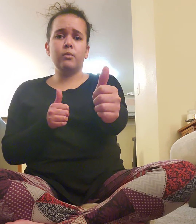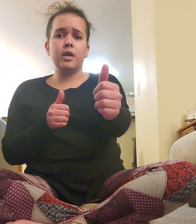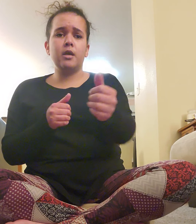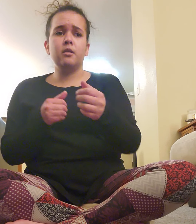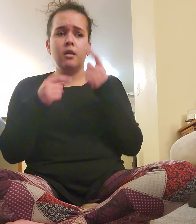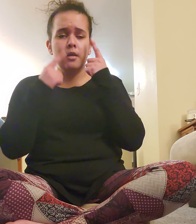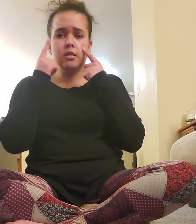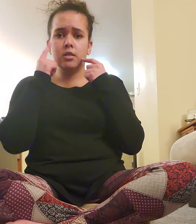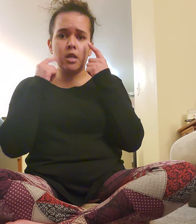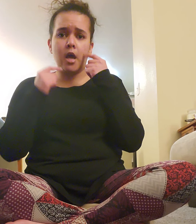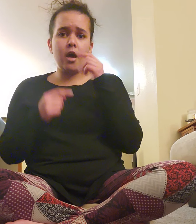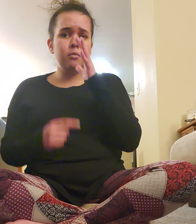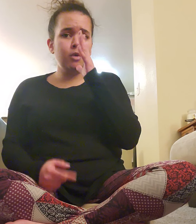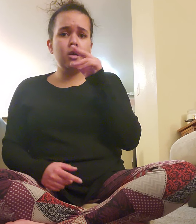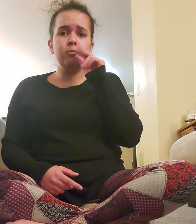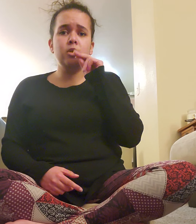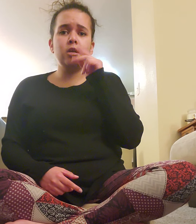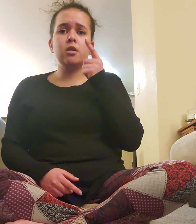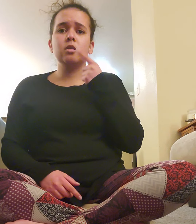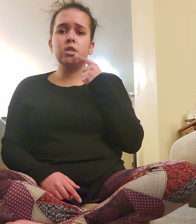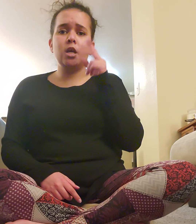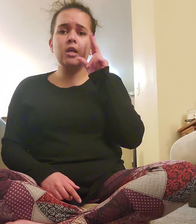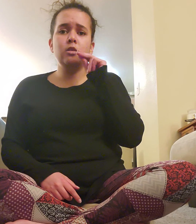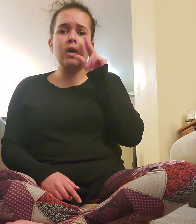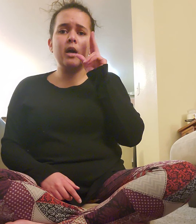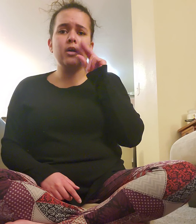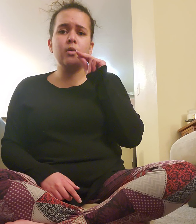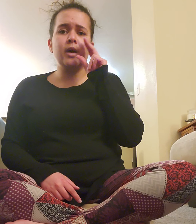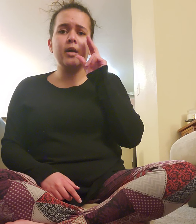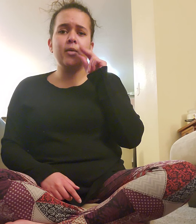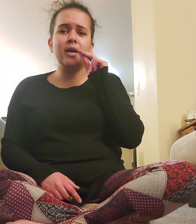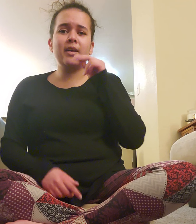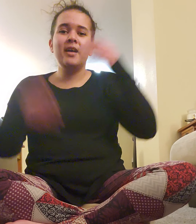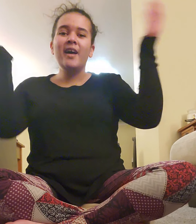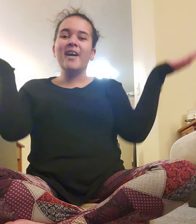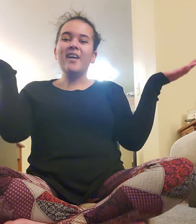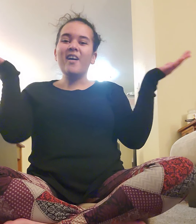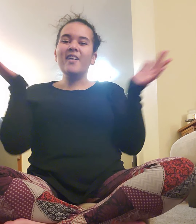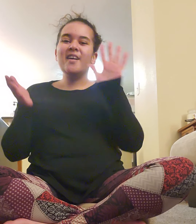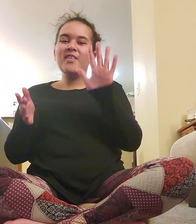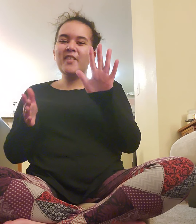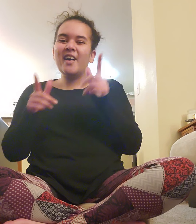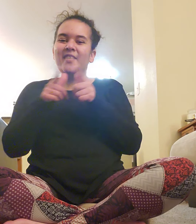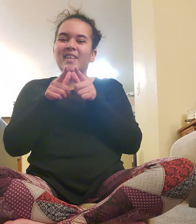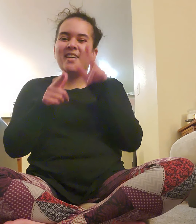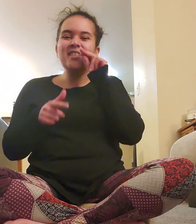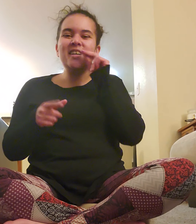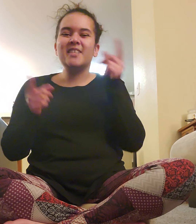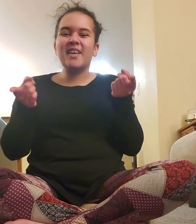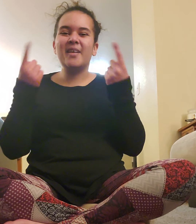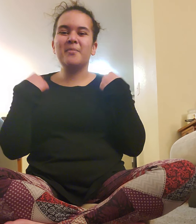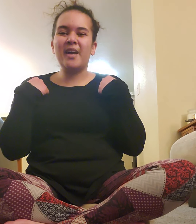away. Sad Mama Duck said quack, quack, quack, and all of the five little ducks came back.